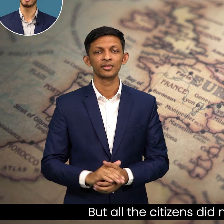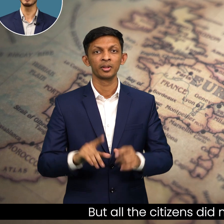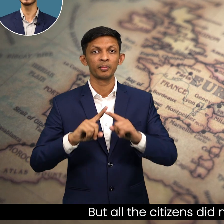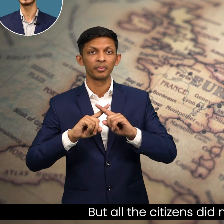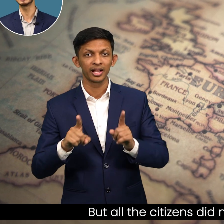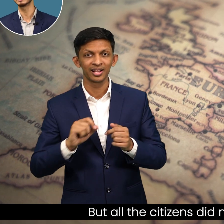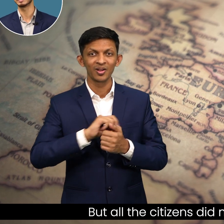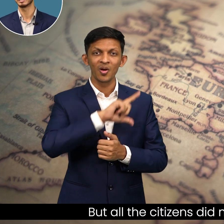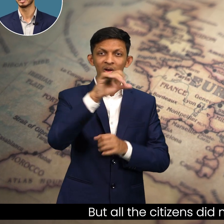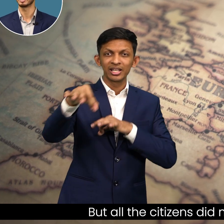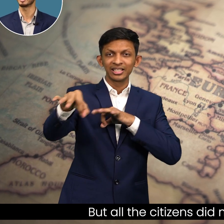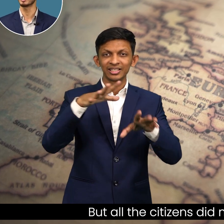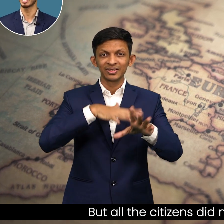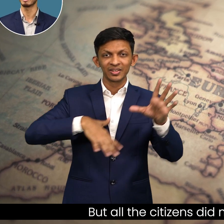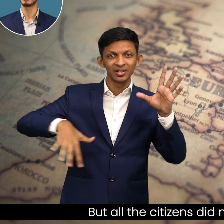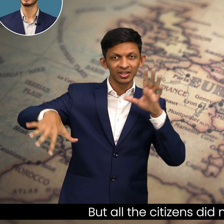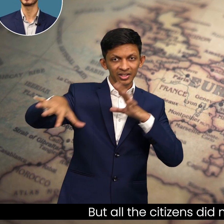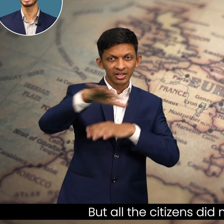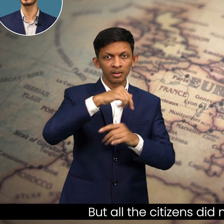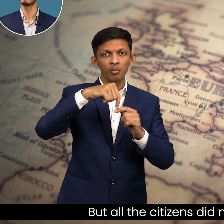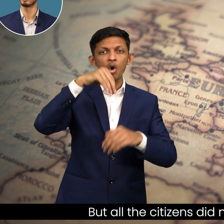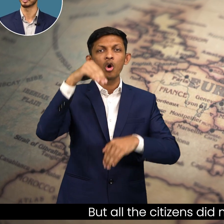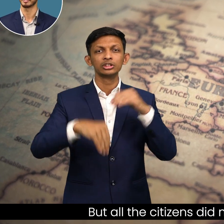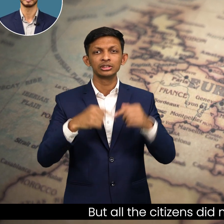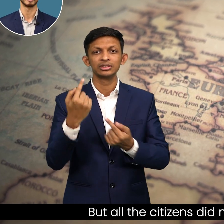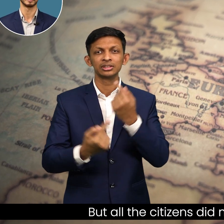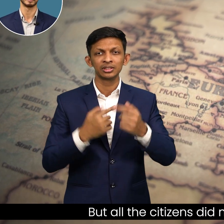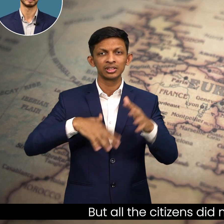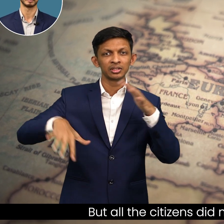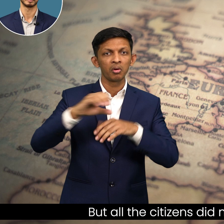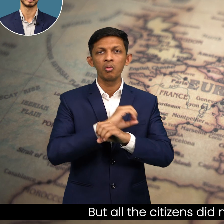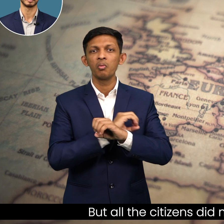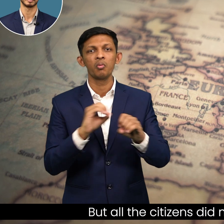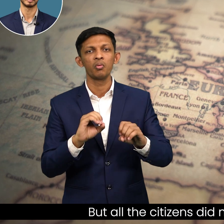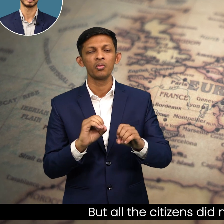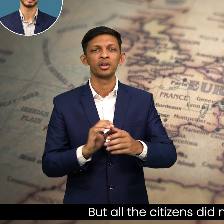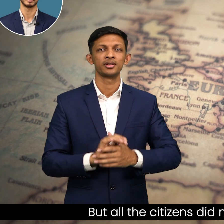But all the citizens did not have the right to vote.